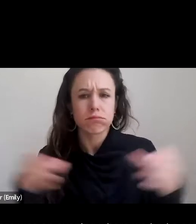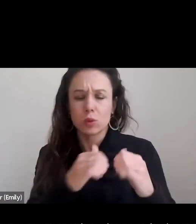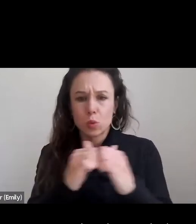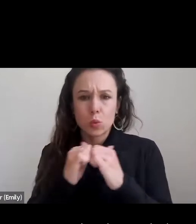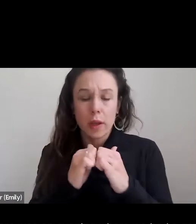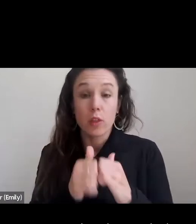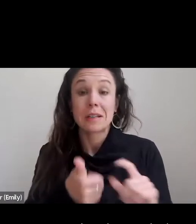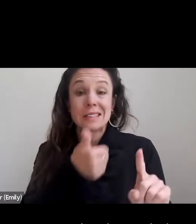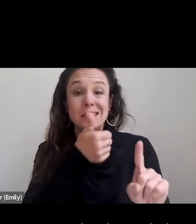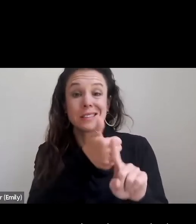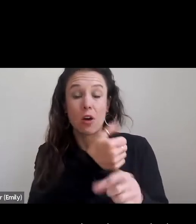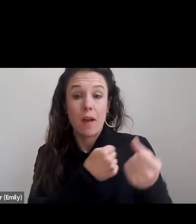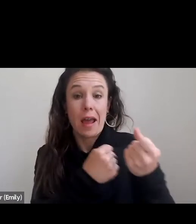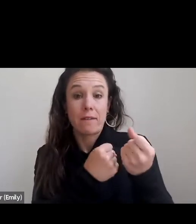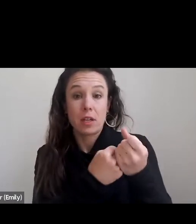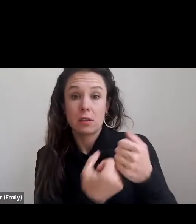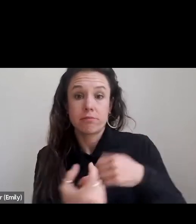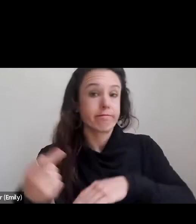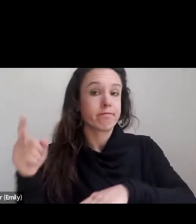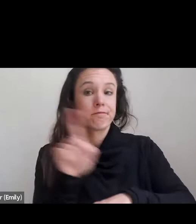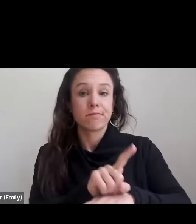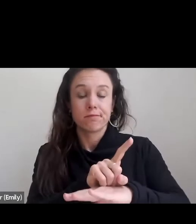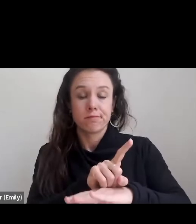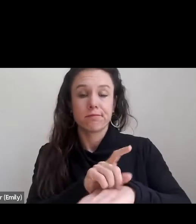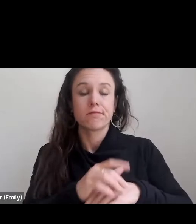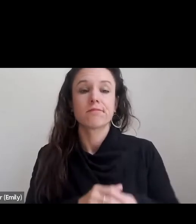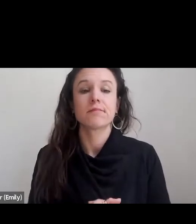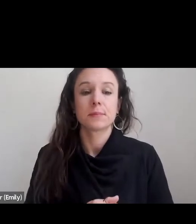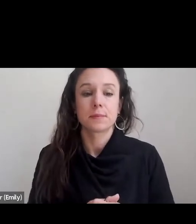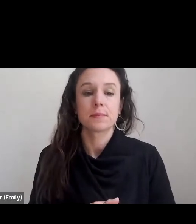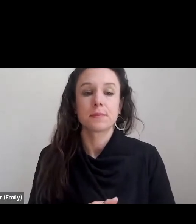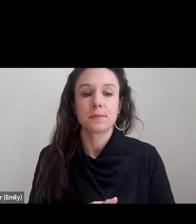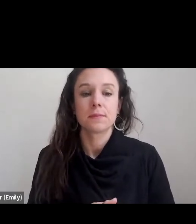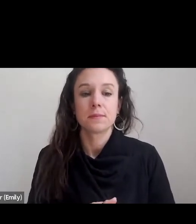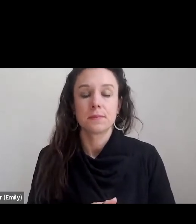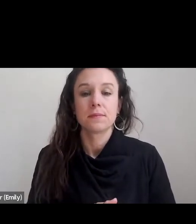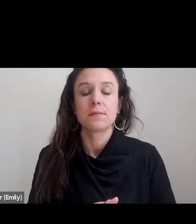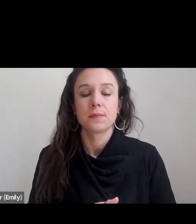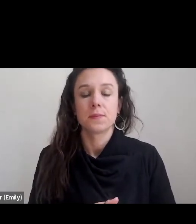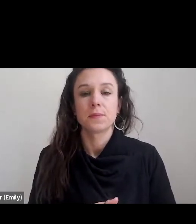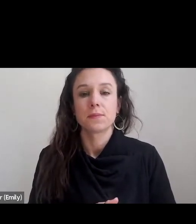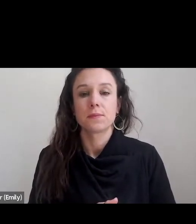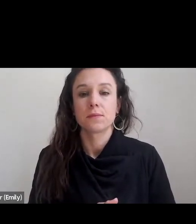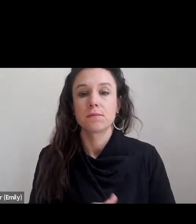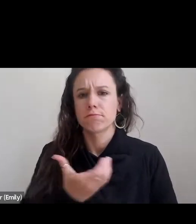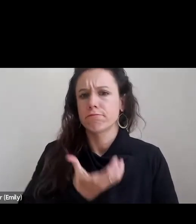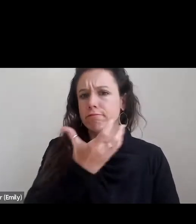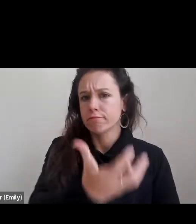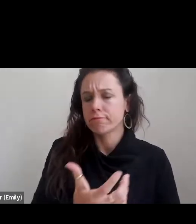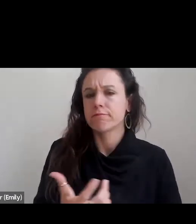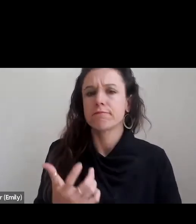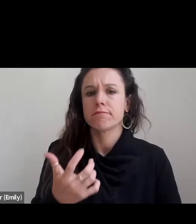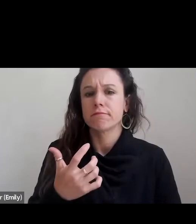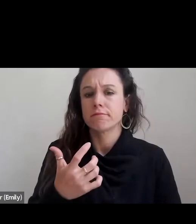up and shared that, they shared that I had set